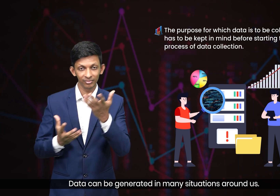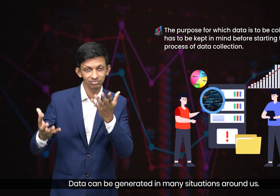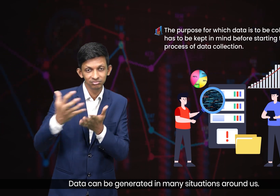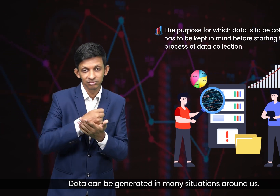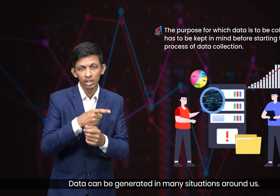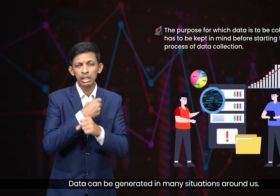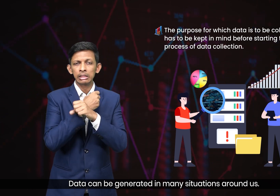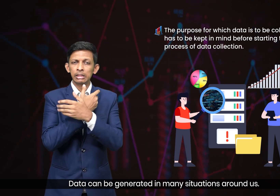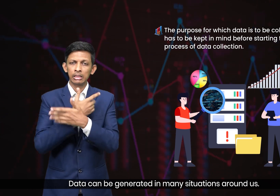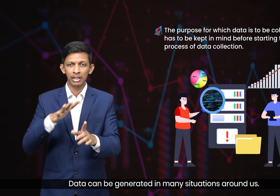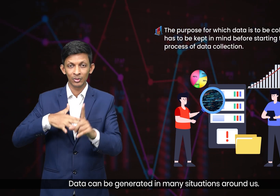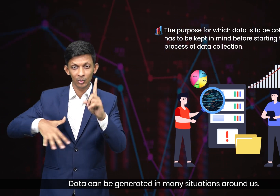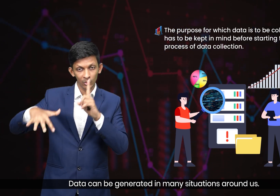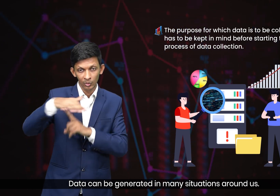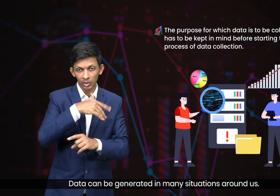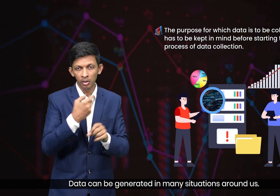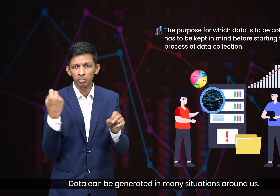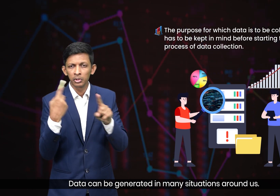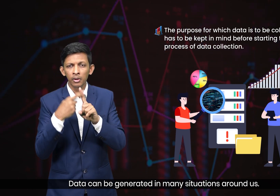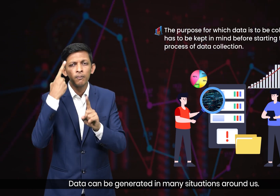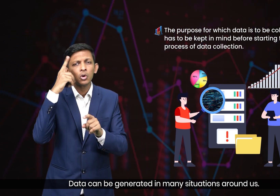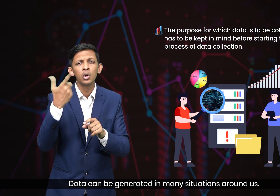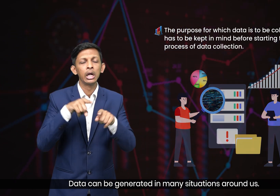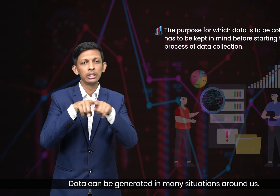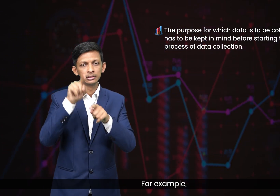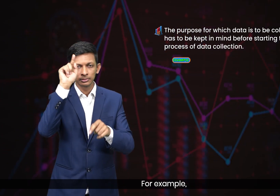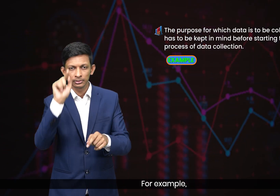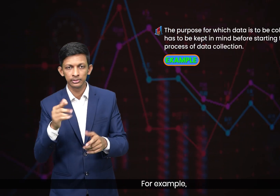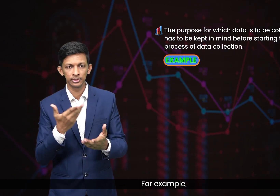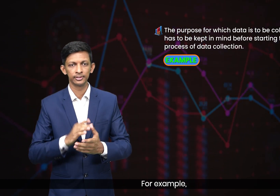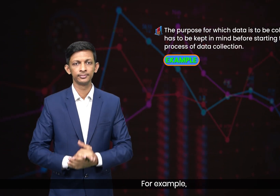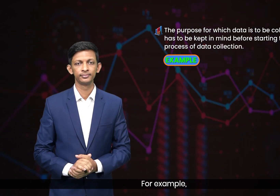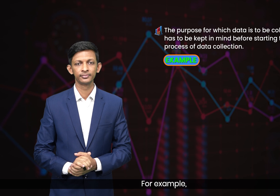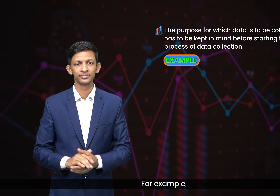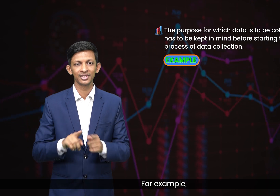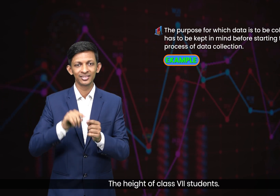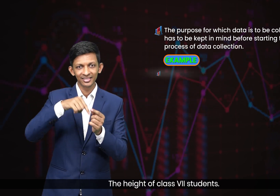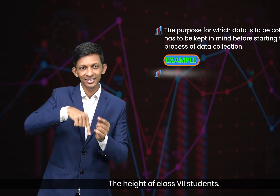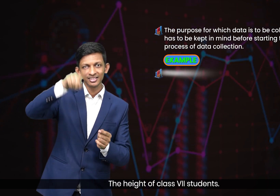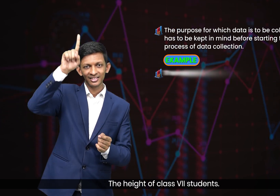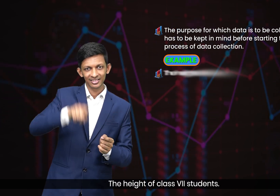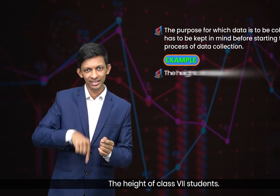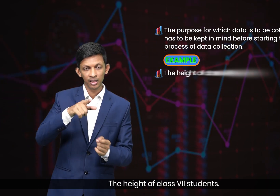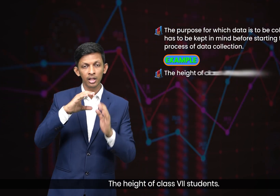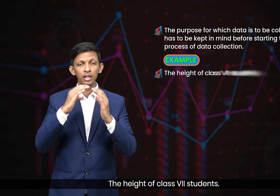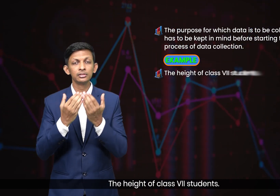Data can be generated in many situations around us. For example, the height of class 7 students,